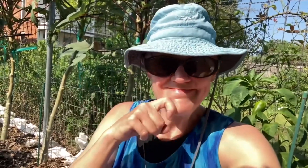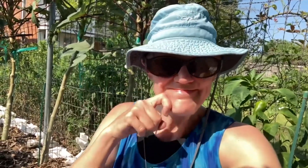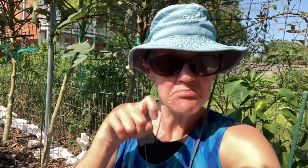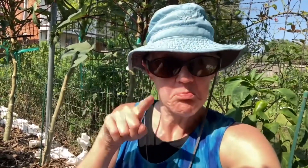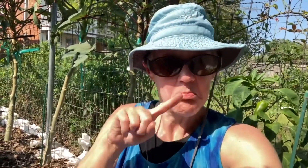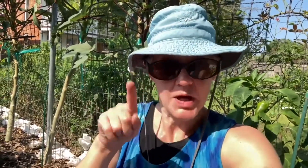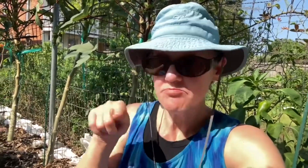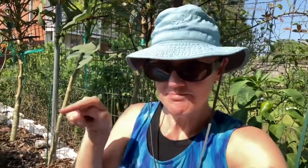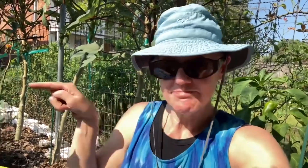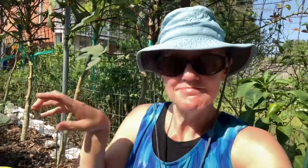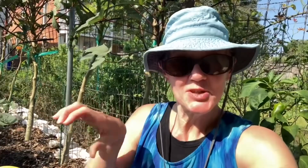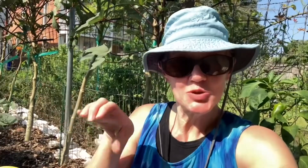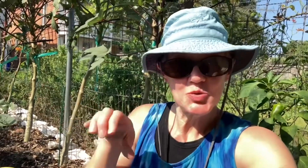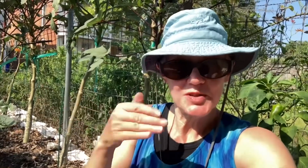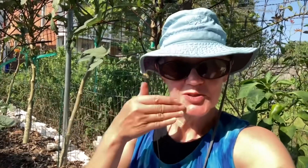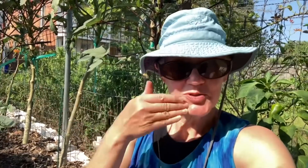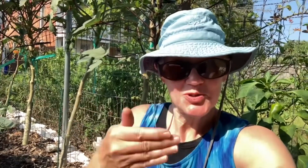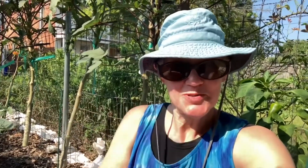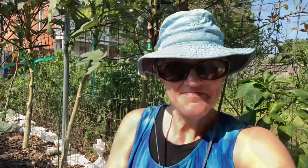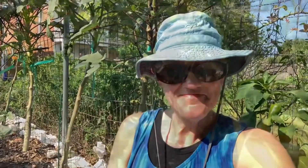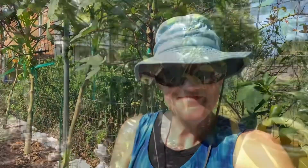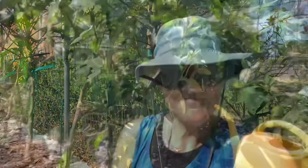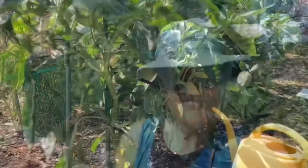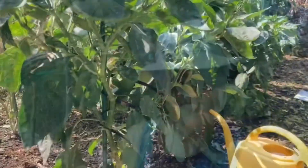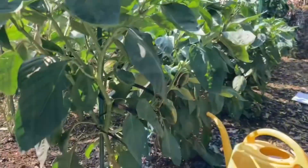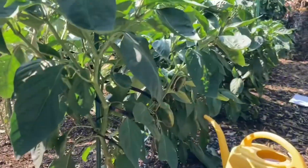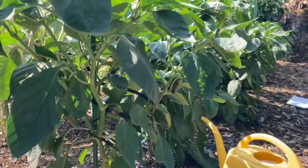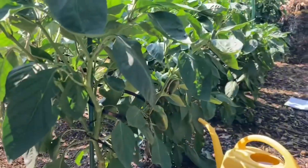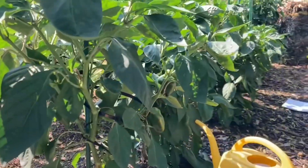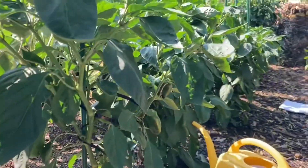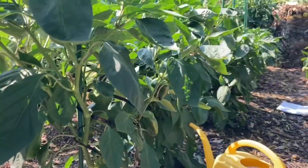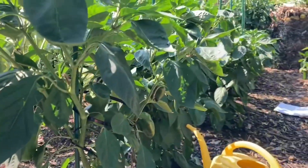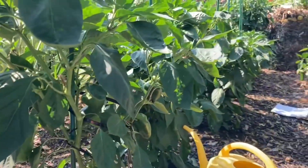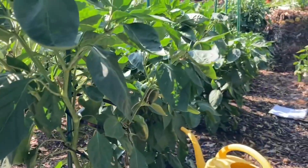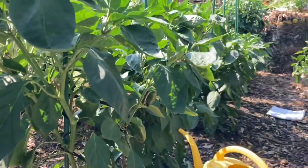whole garden was dry. But my peppers are doing well.